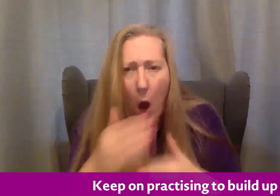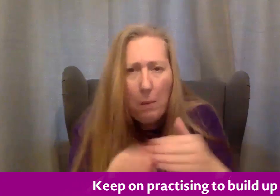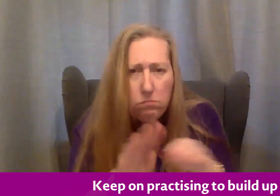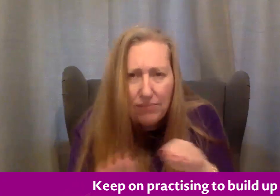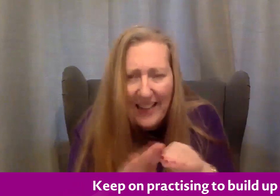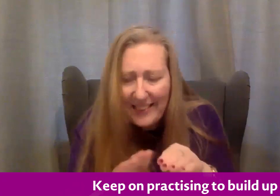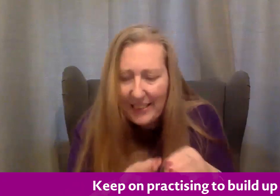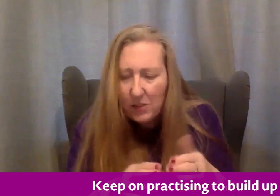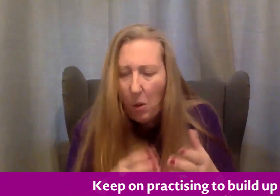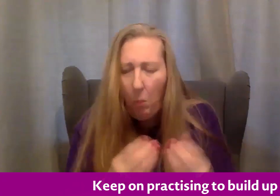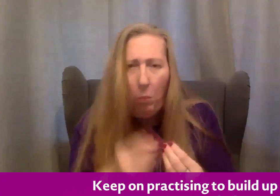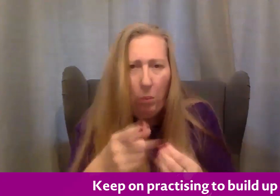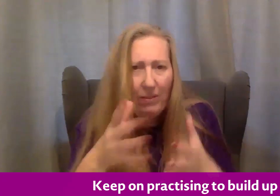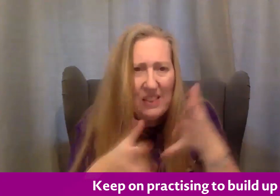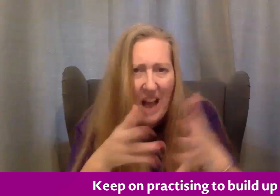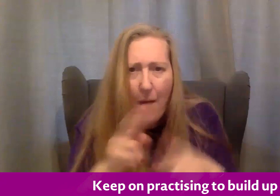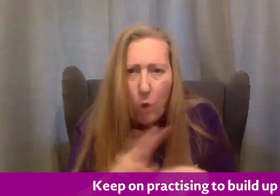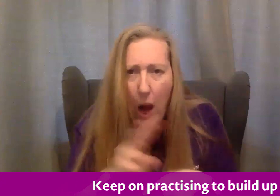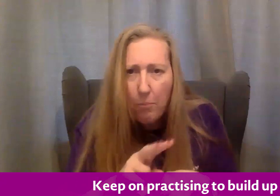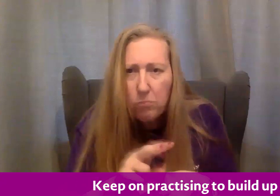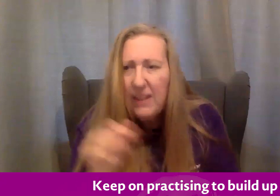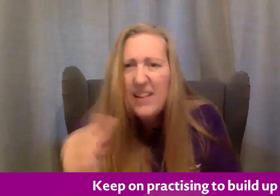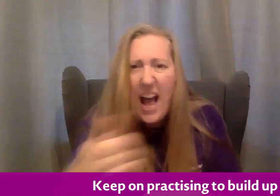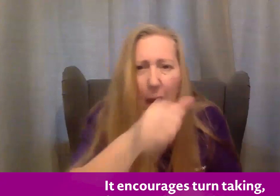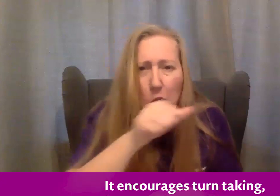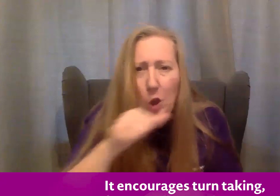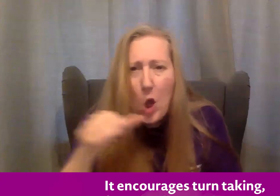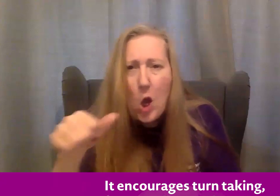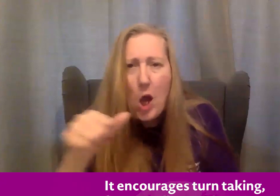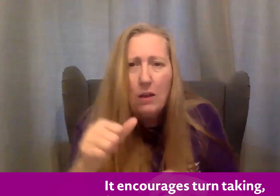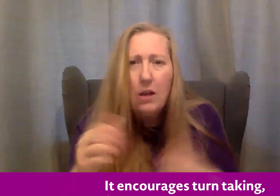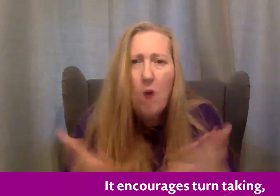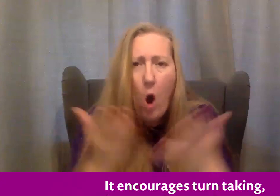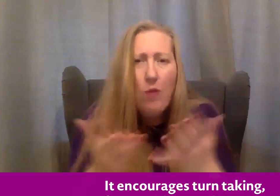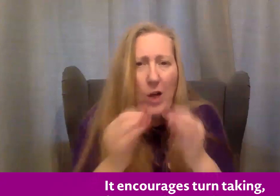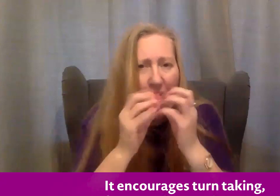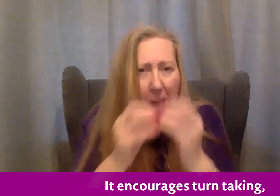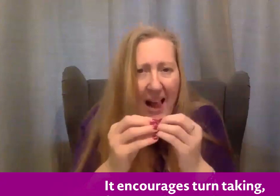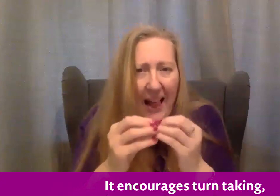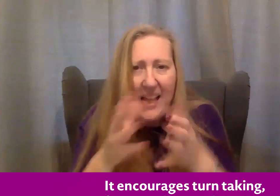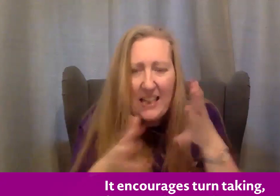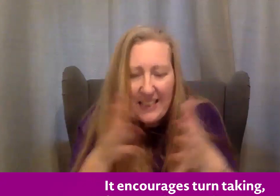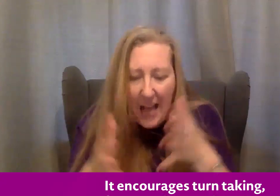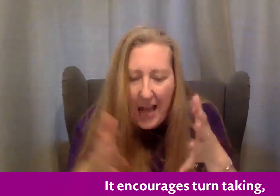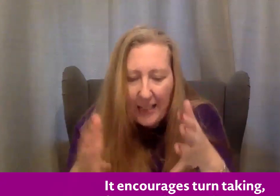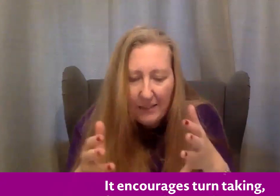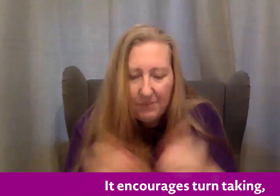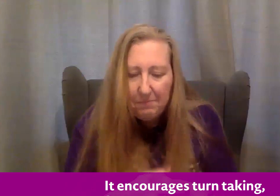Keep on practising to build up your signing vocabulary. It encourages turn taking, fingerspelling and